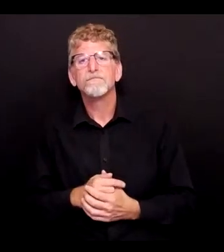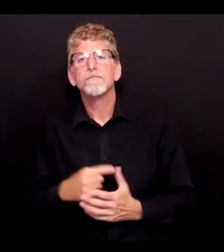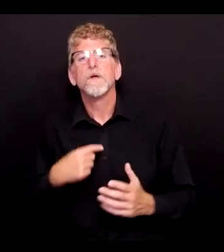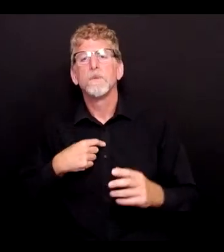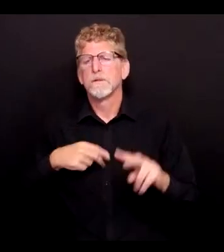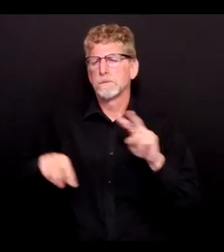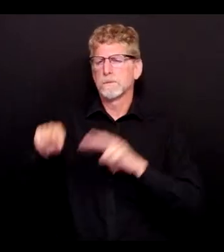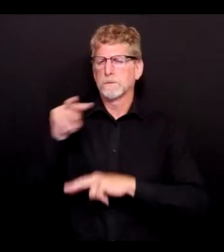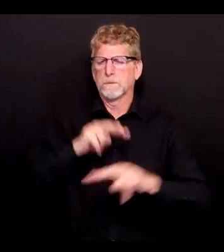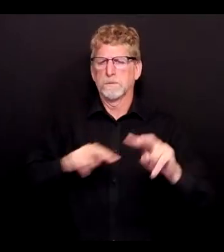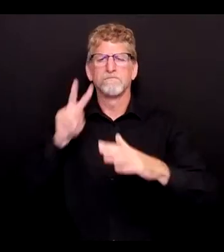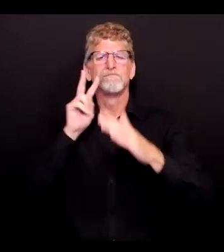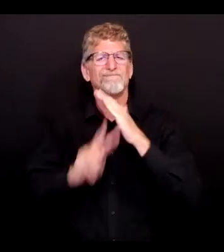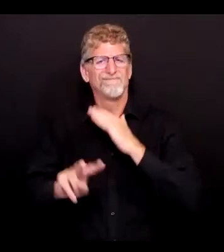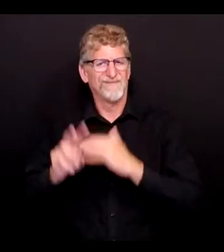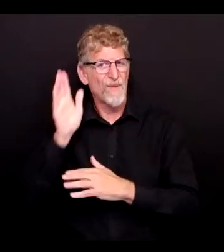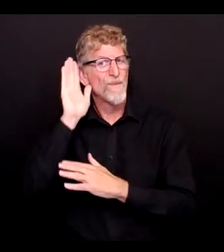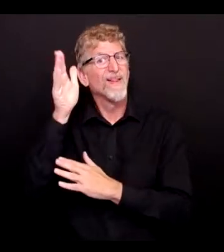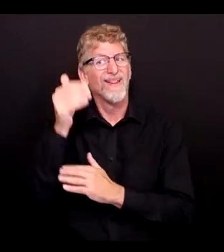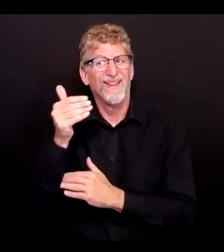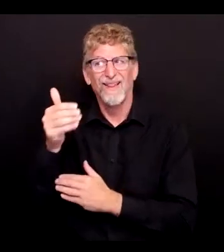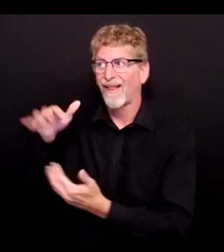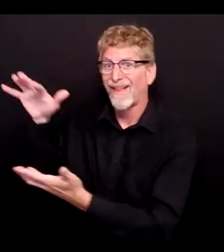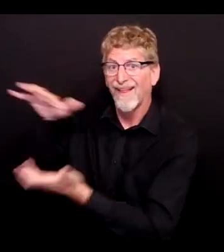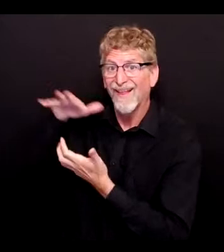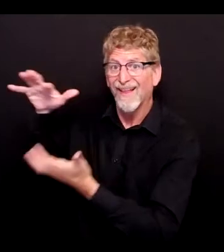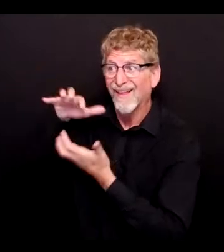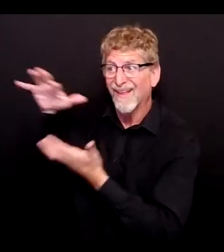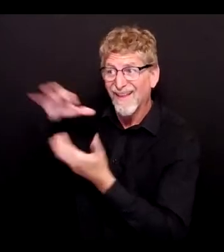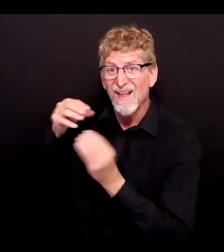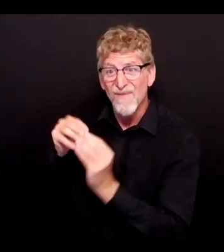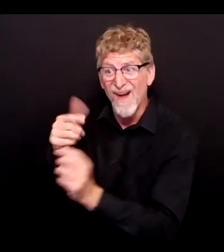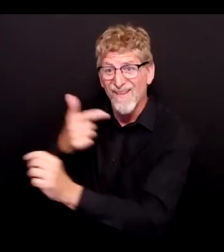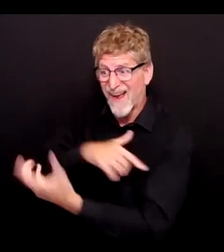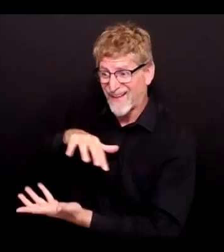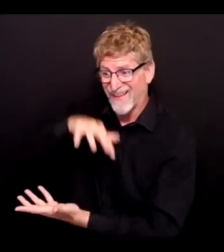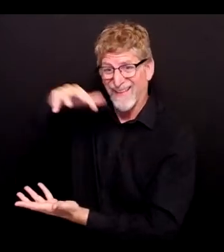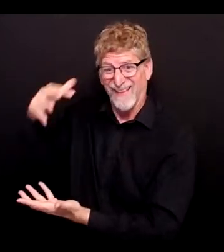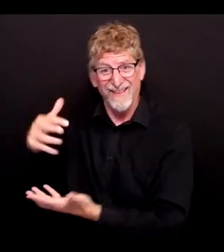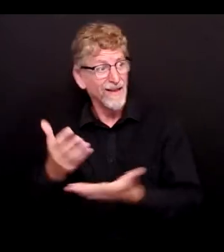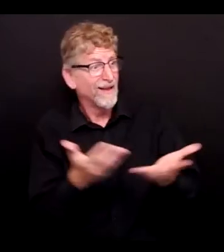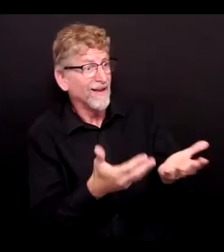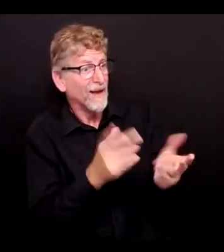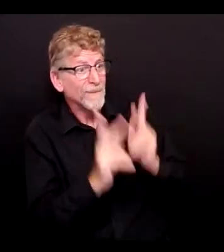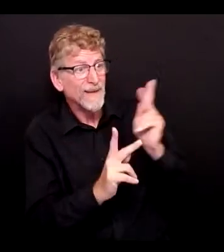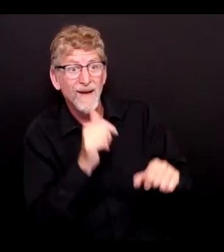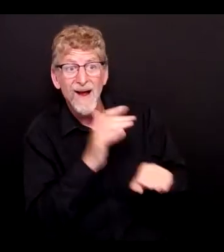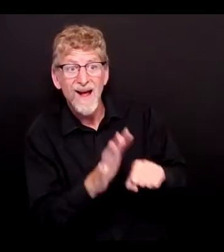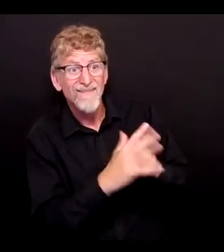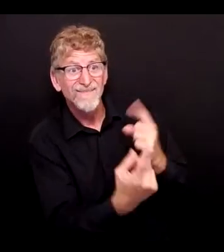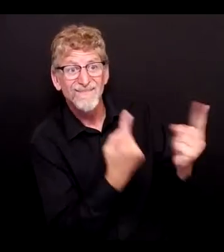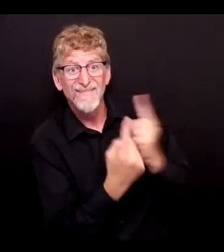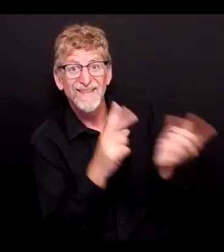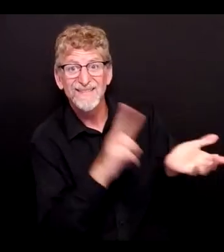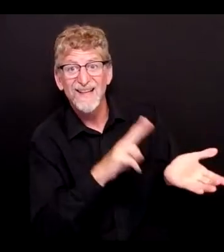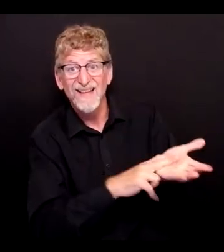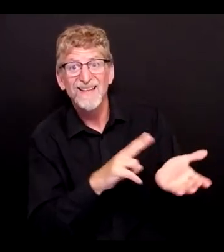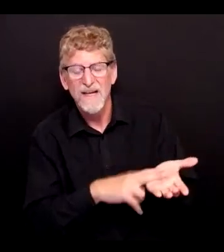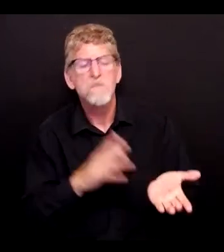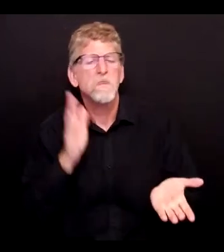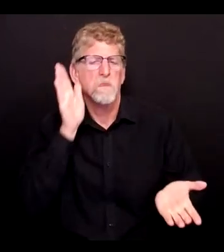there are people just really waiting in line to get the shots. And that we will at that point be really looking to